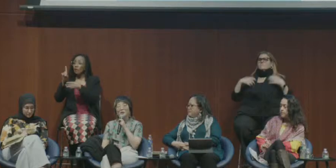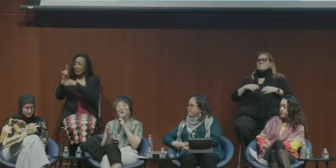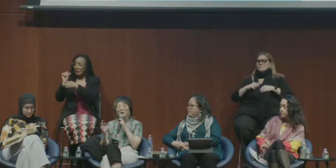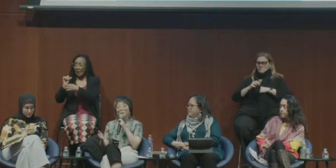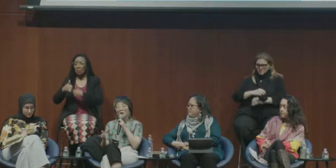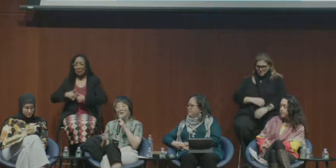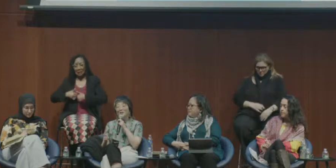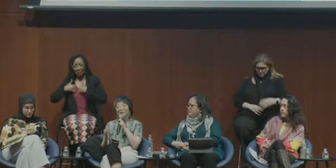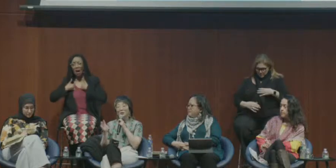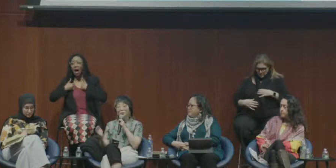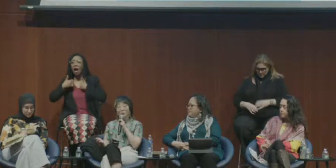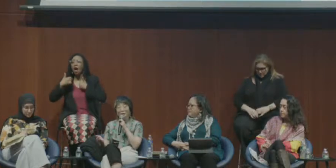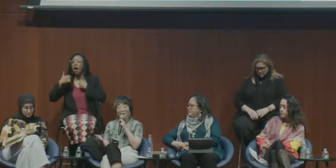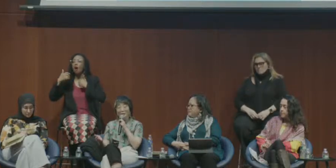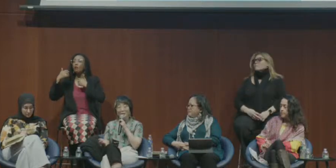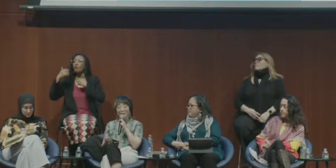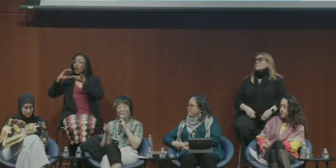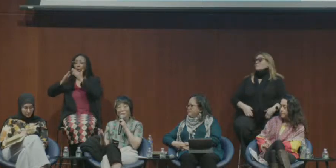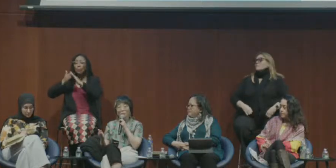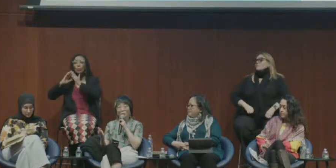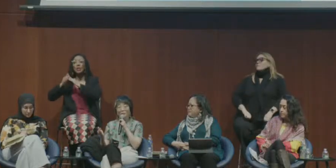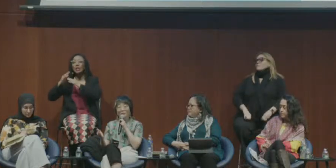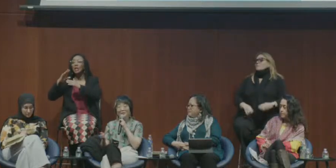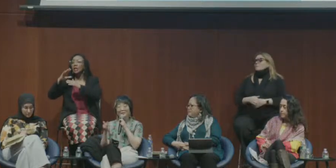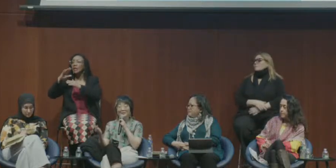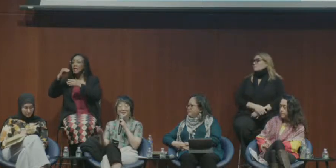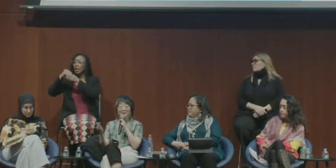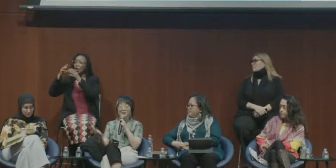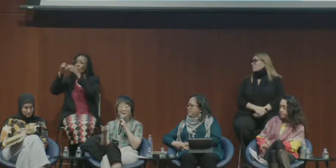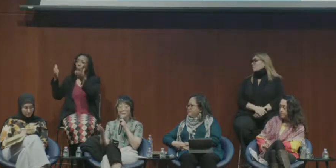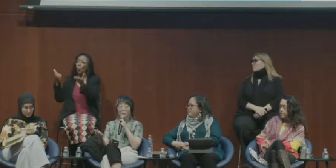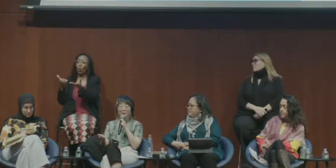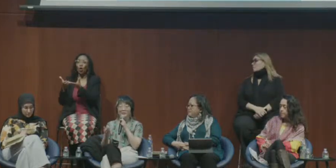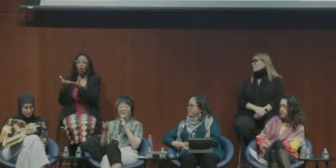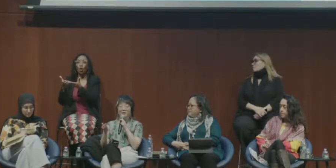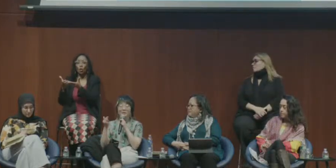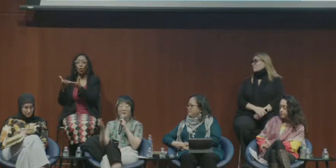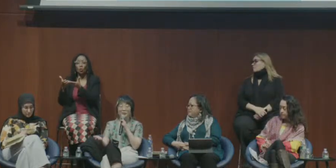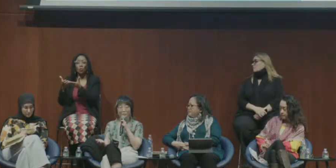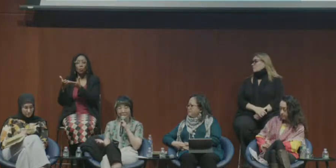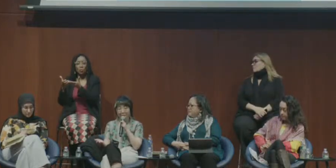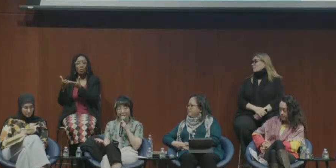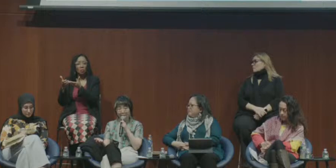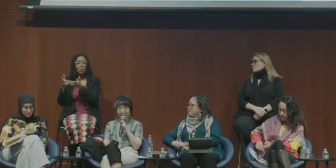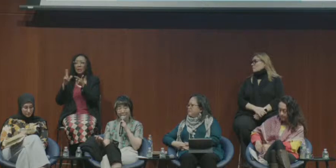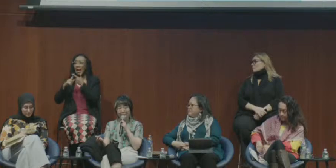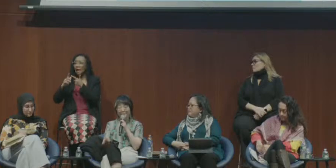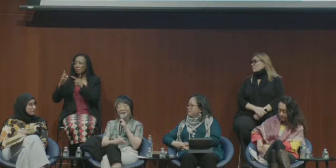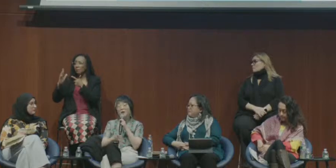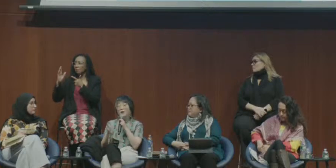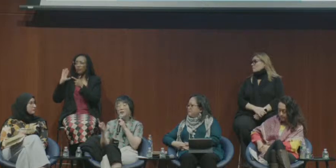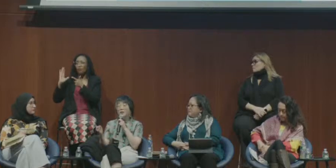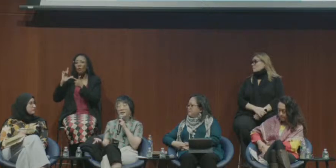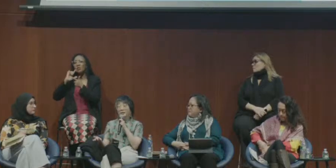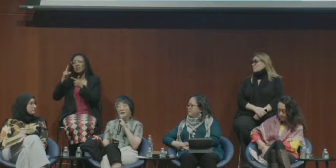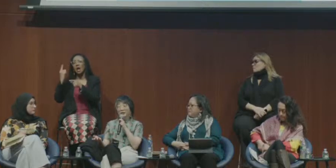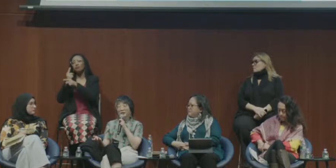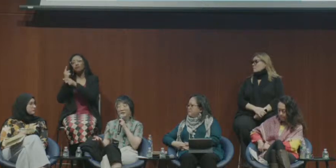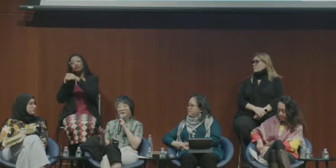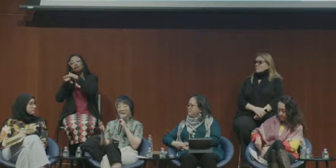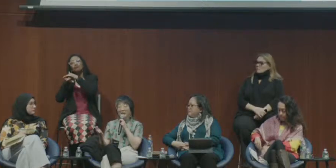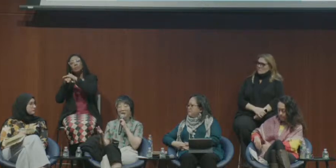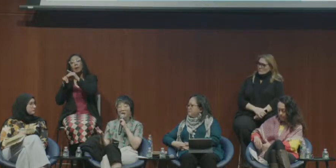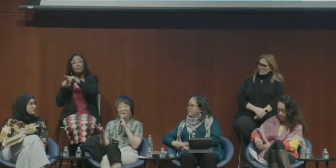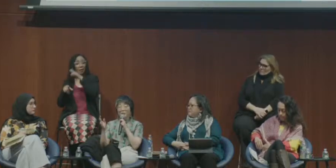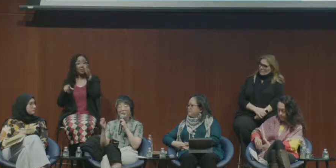disabled comrades and communities in a world that insists that disabled lives are not valuable. On the other